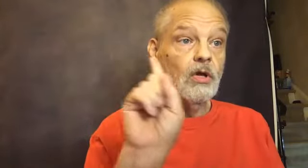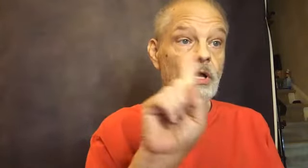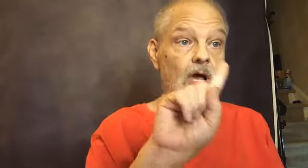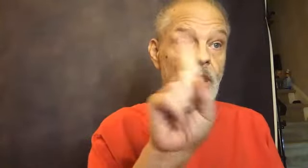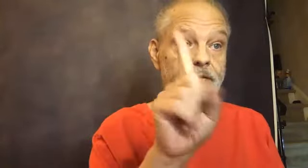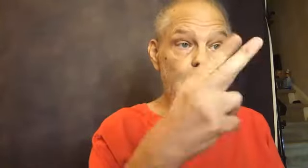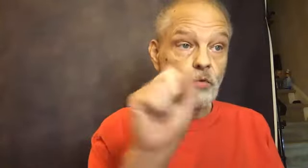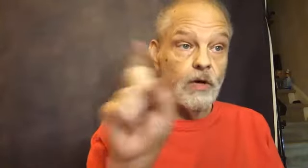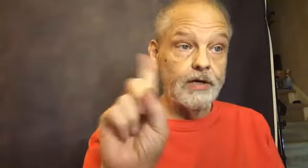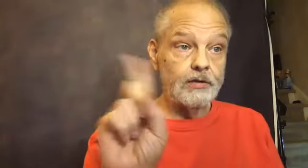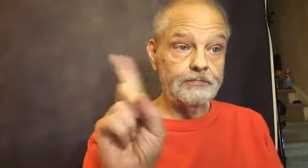High school where?